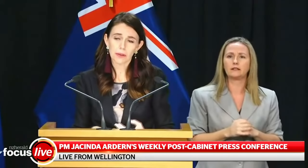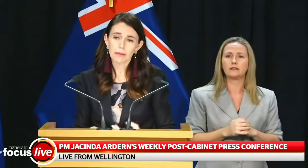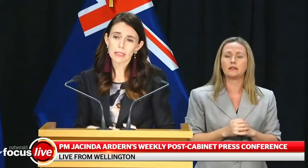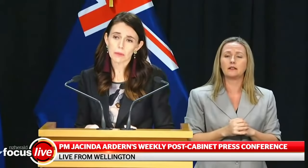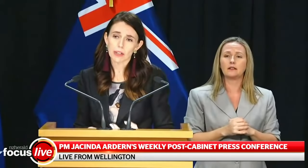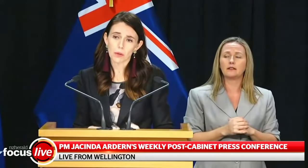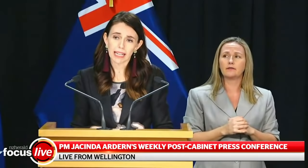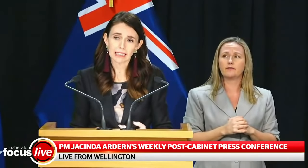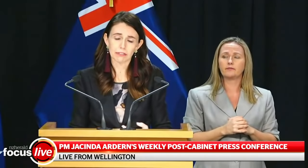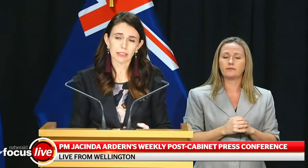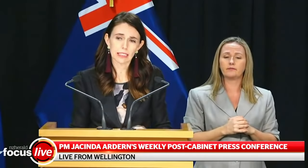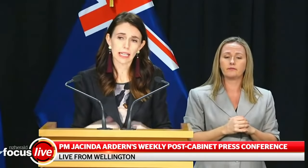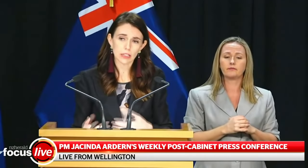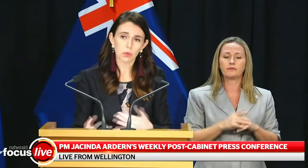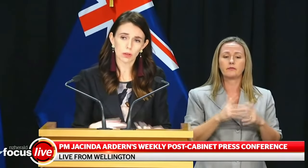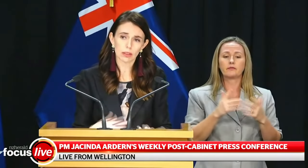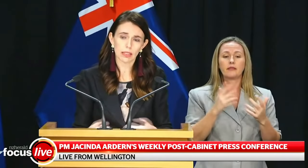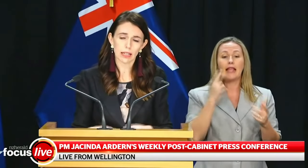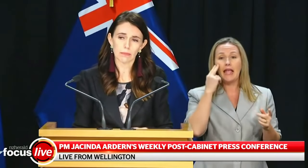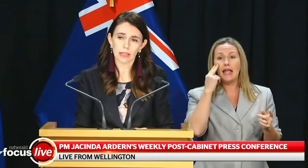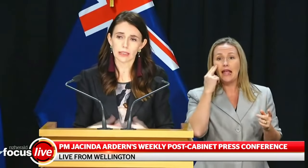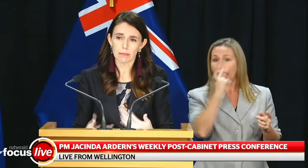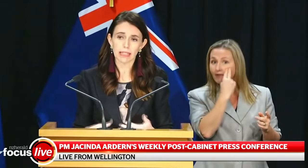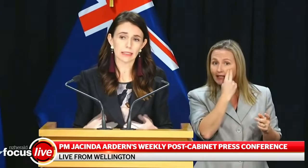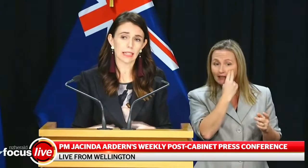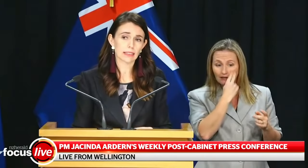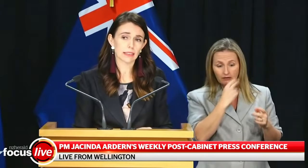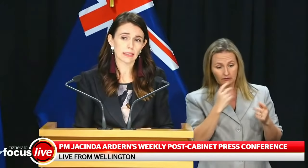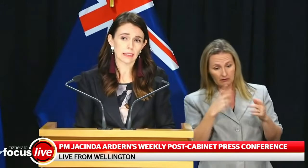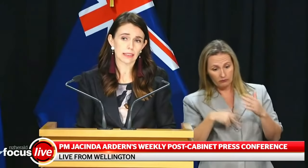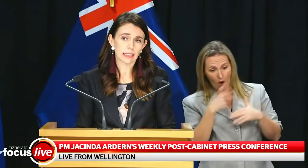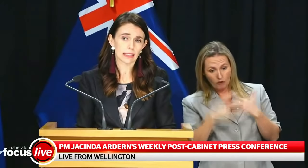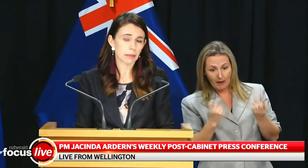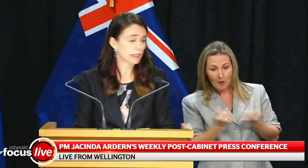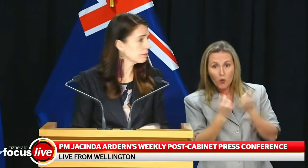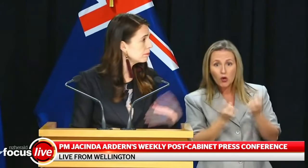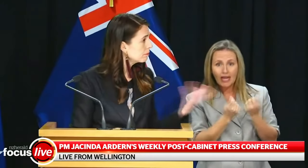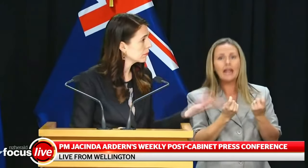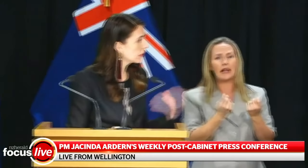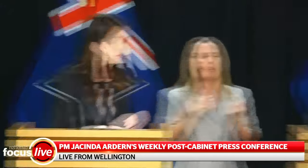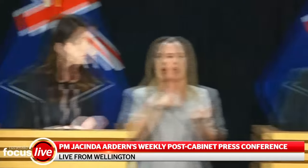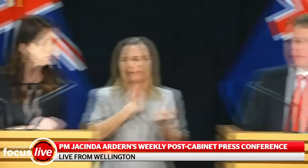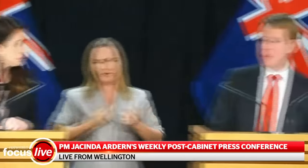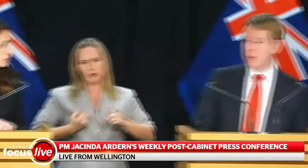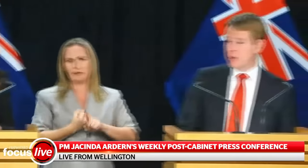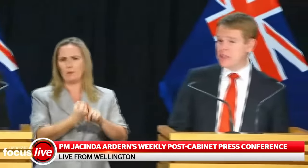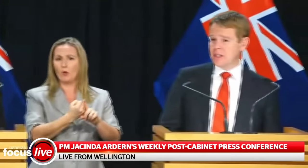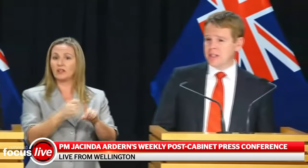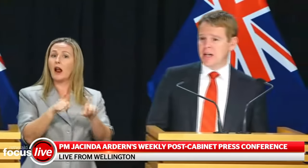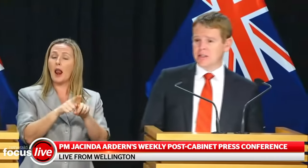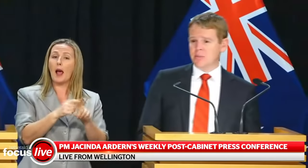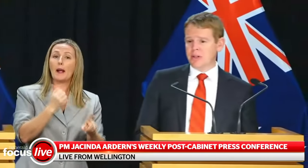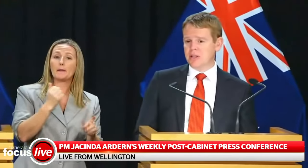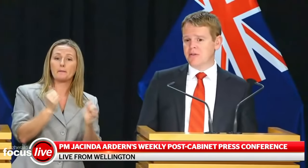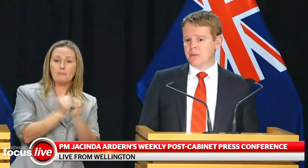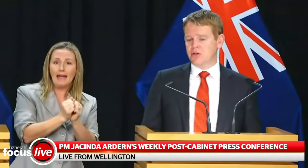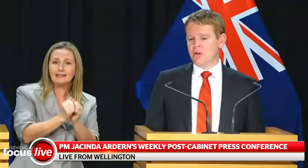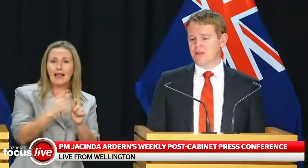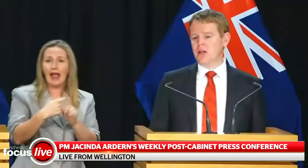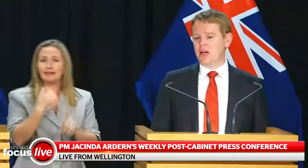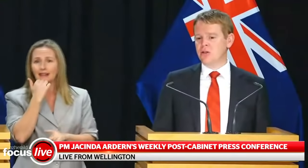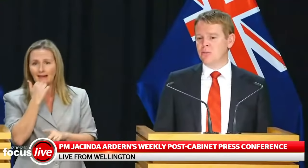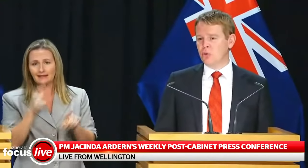evidence-based programs that we know make a difference, and that's what things like Mates and Dates is intended to be. One of the things that we've recently done is give